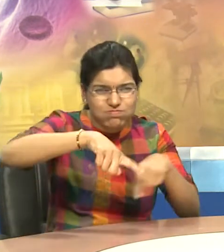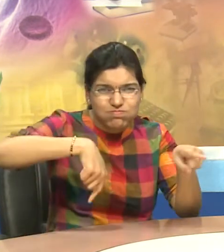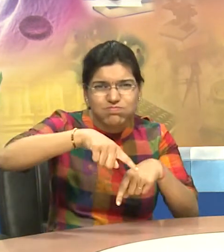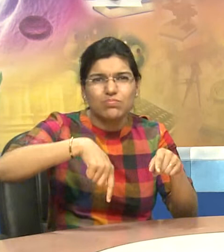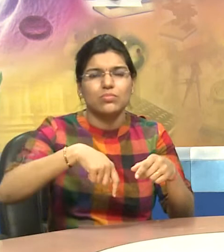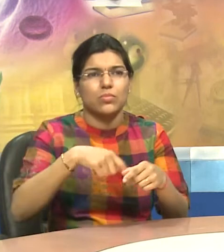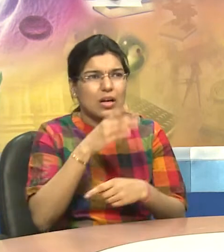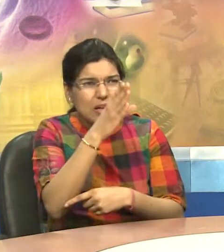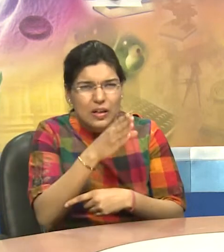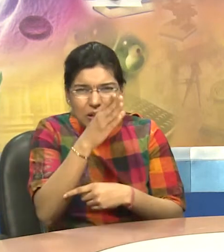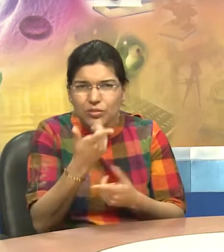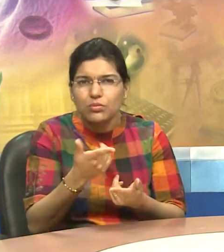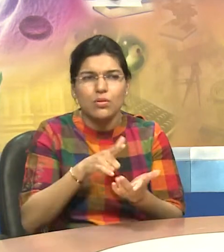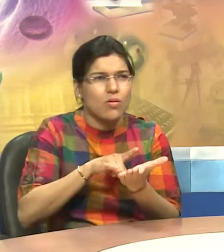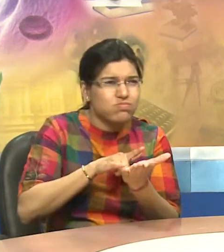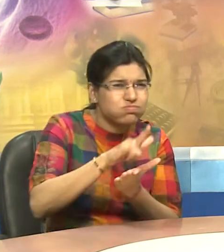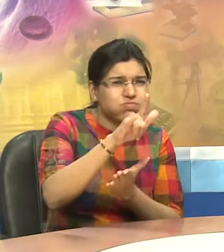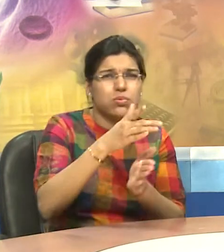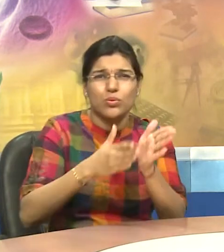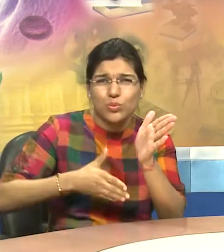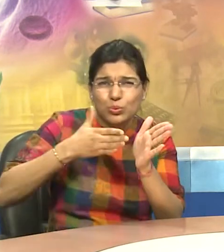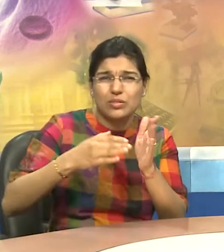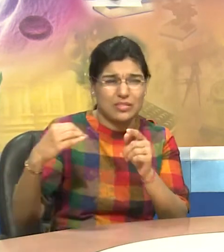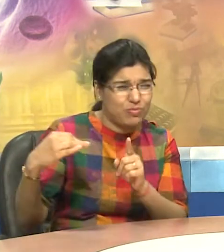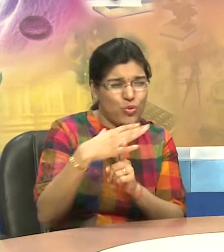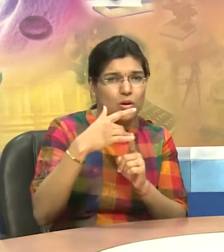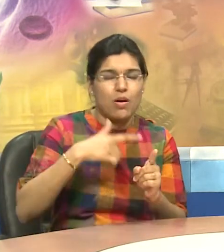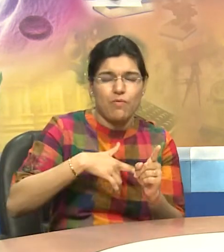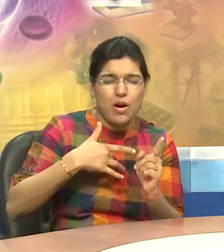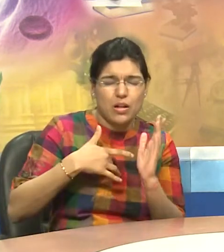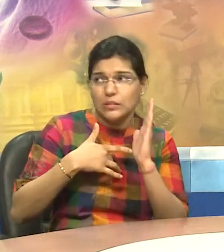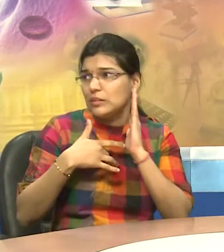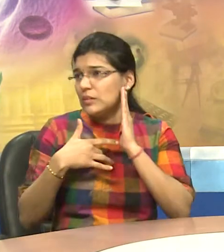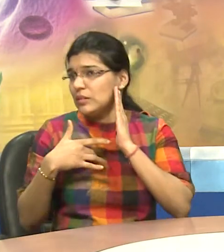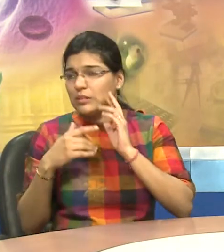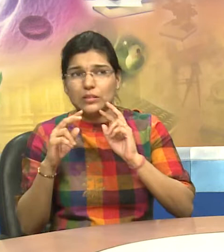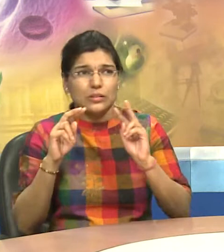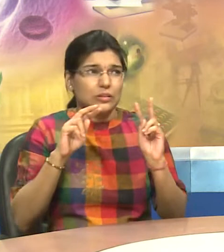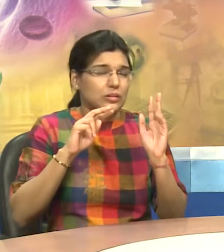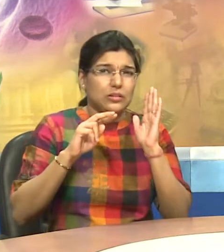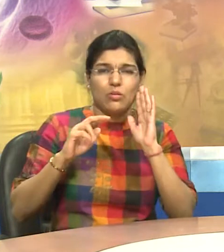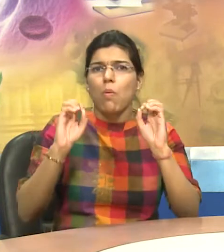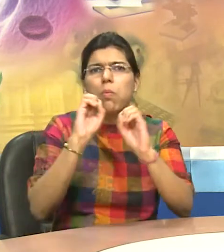sound of traffic, road, busy, aeroplane, it doesn't affect him while